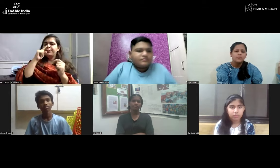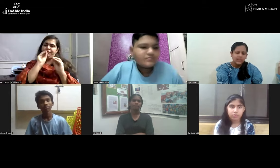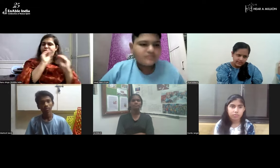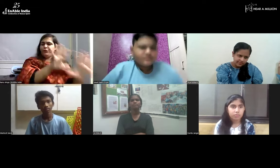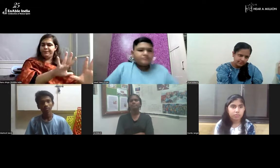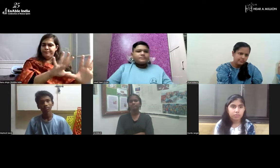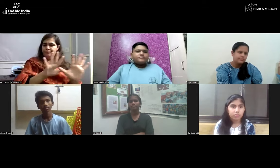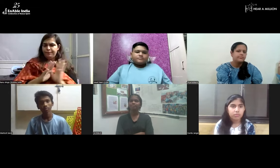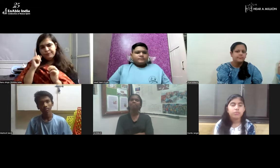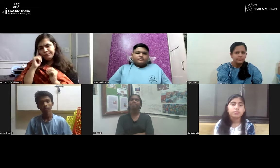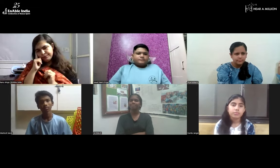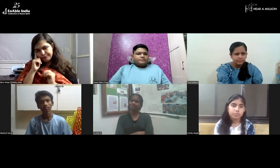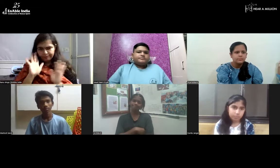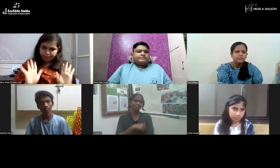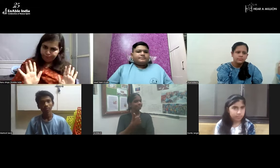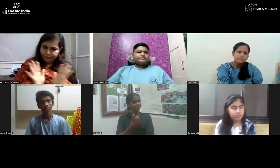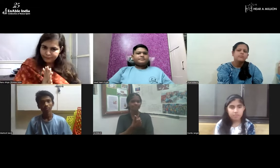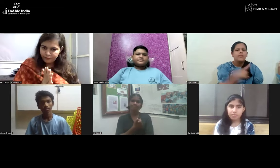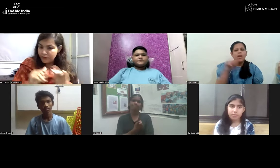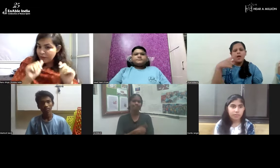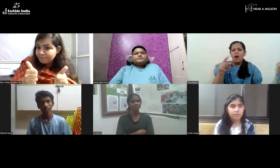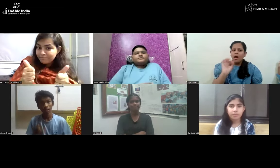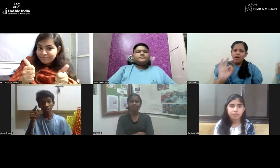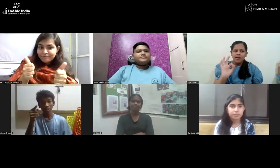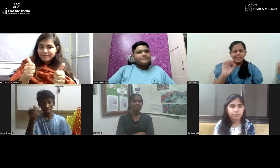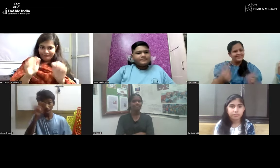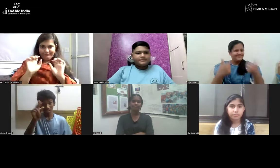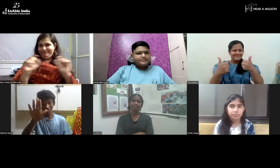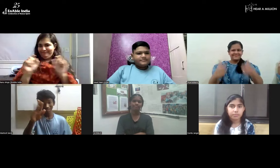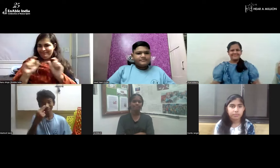to them. Okay, Ria.